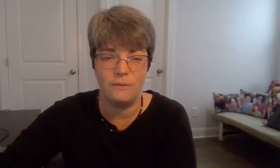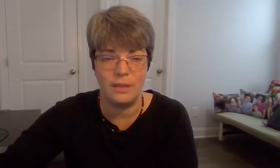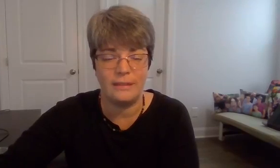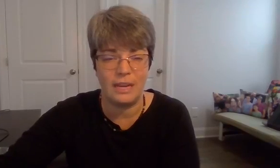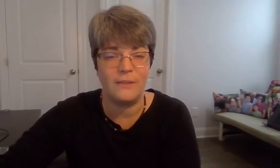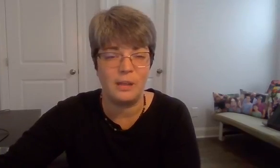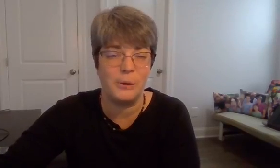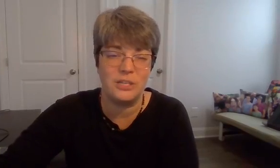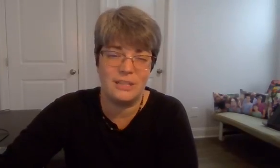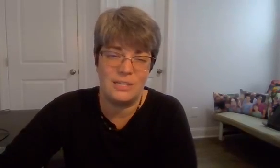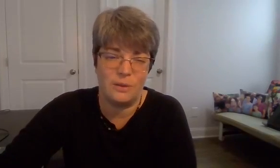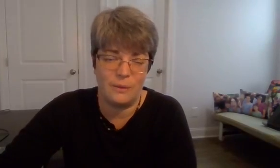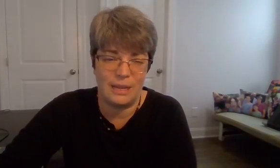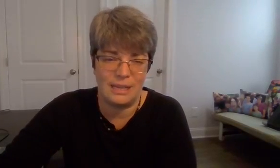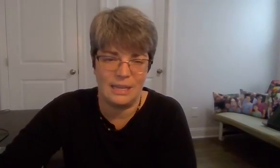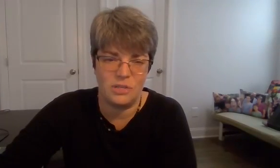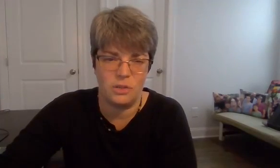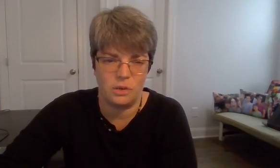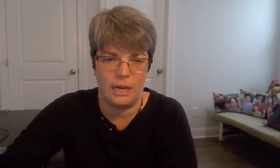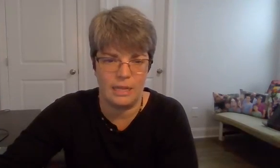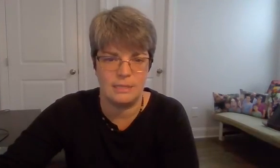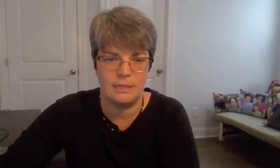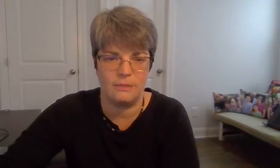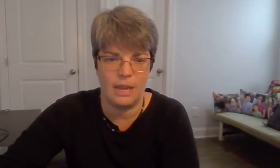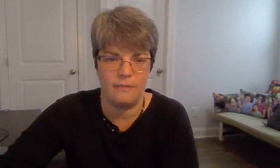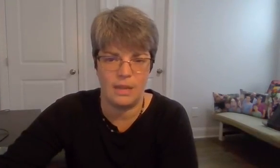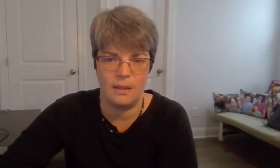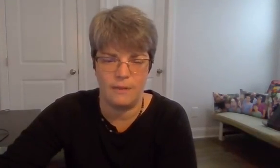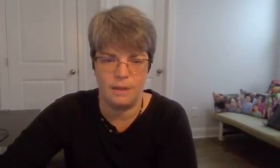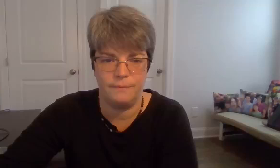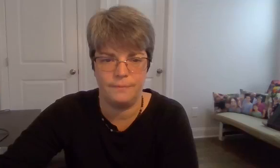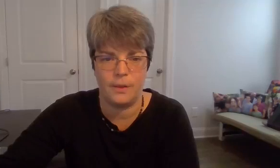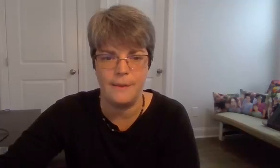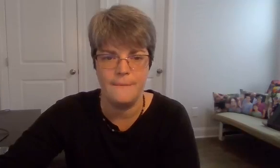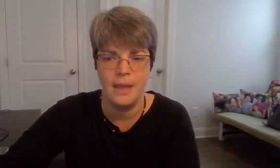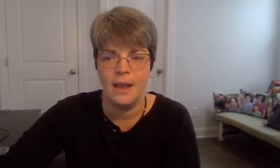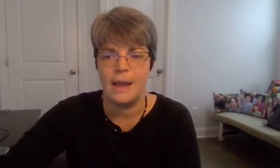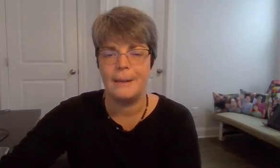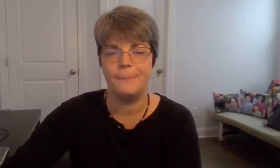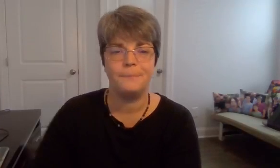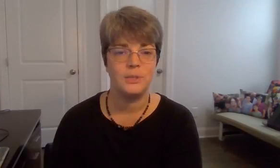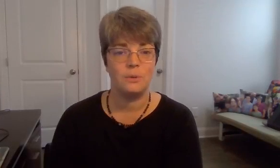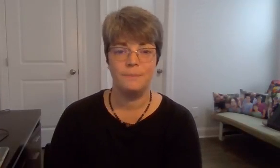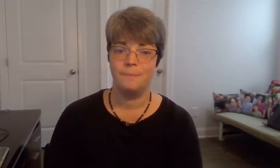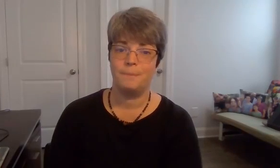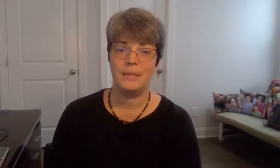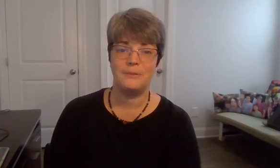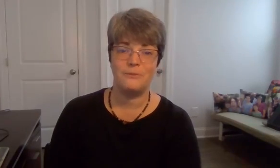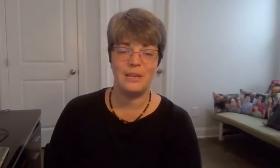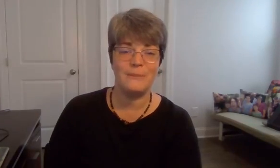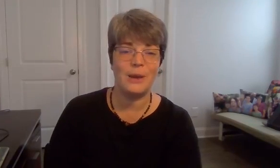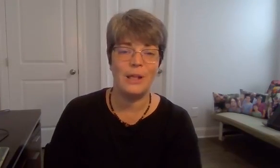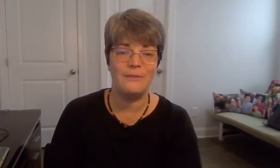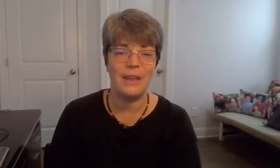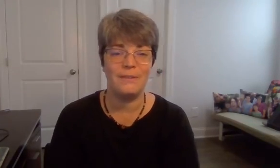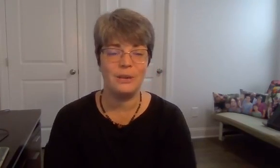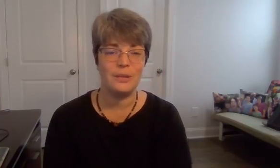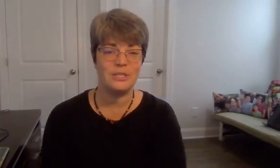fill out that evaluation, that's the only way I can get you the credits if I have that eval. Okay. So please feel free to give me a call if you have any